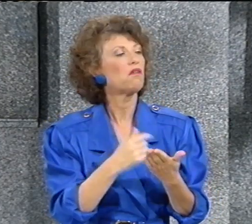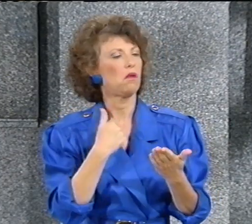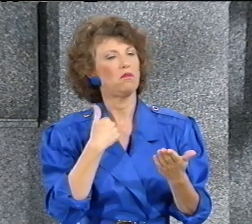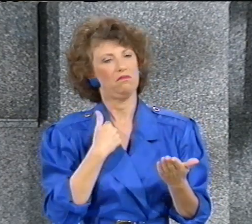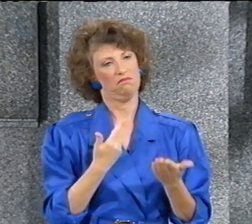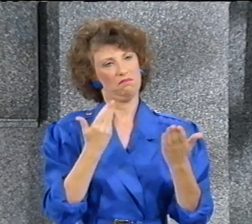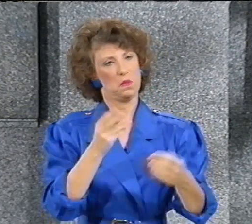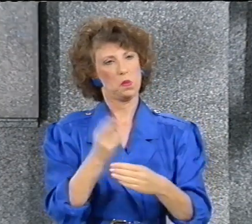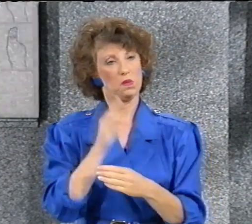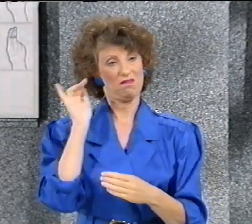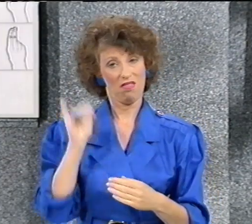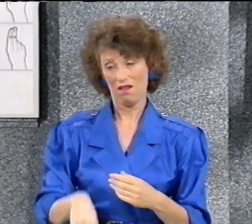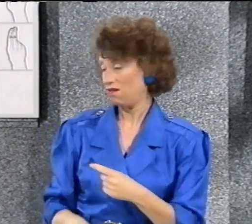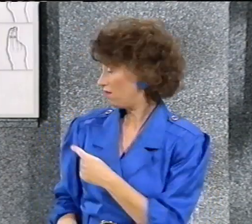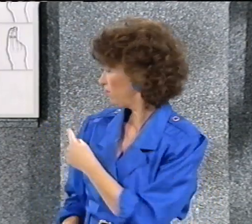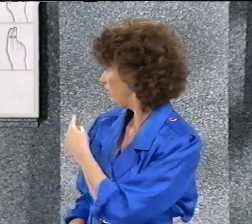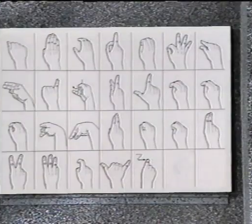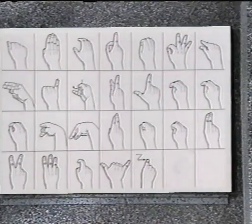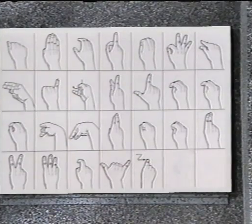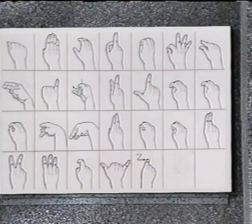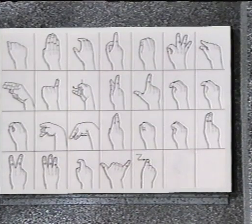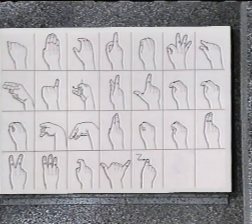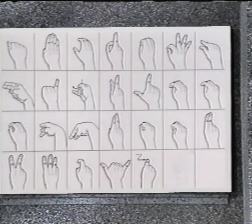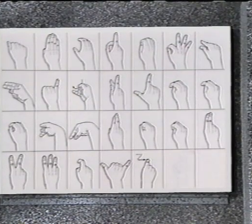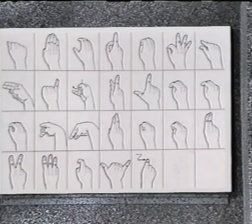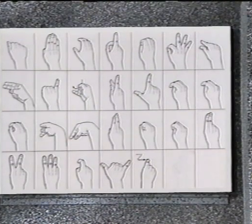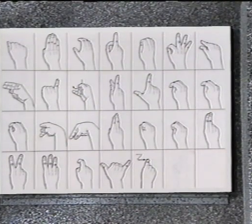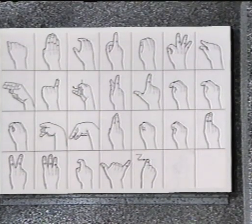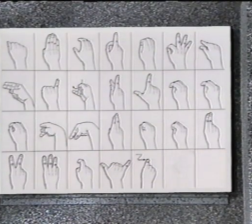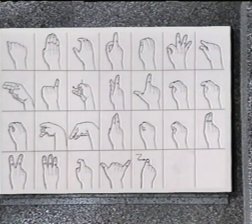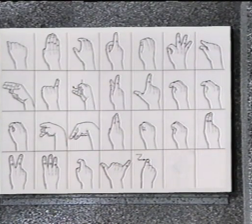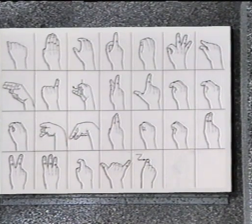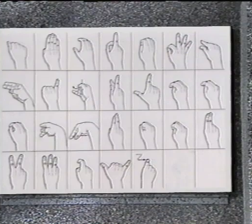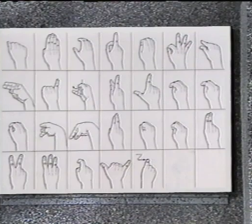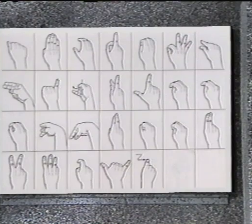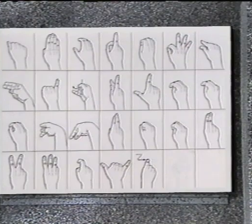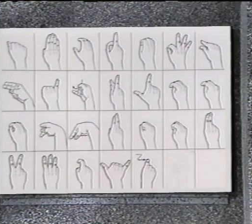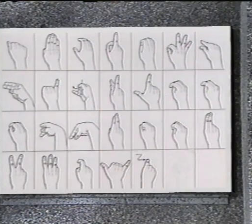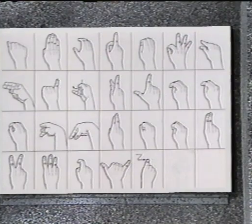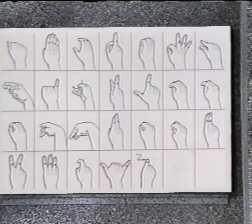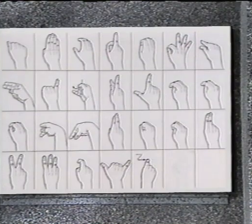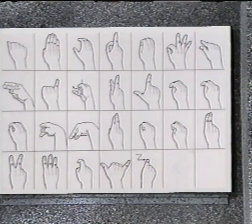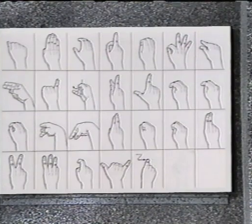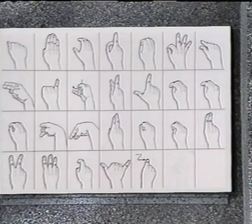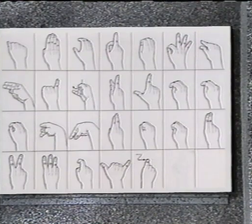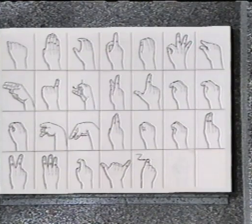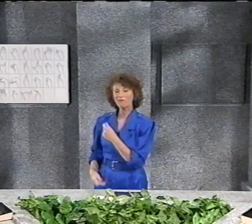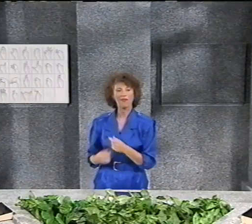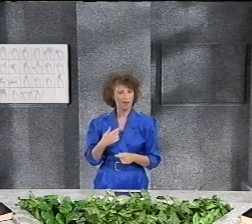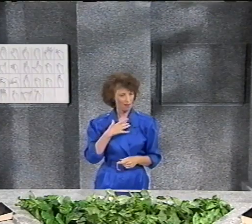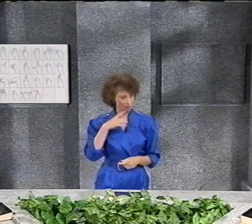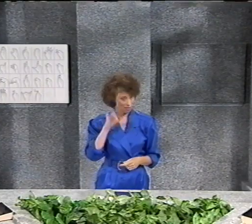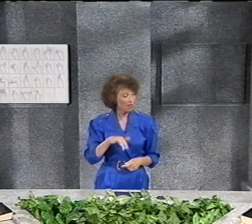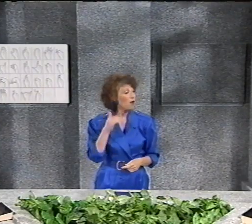with them to review the alphabet letters. So I like this chart because this shows you the hands as you're